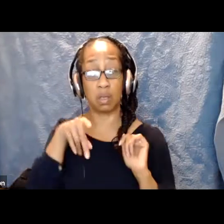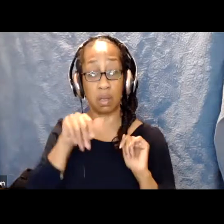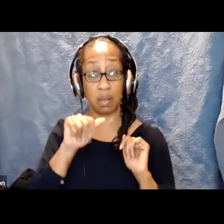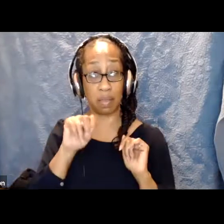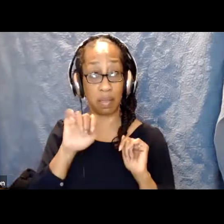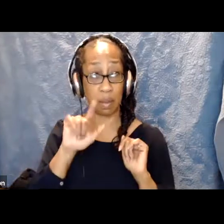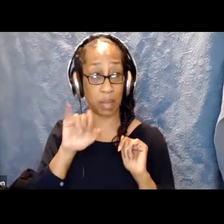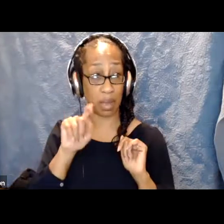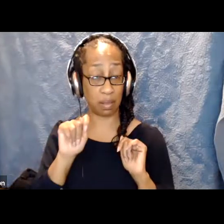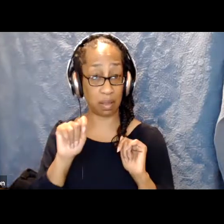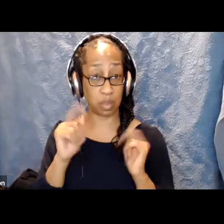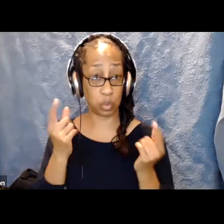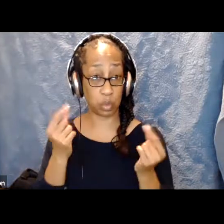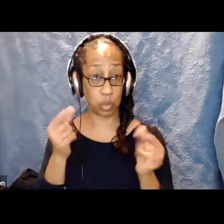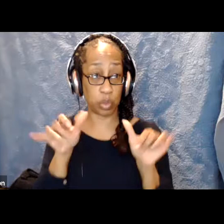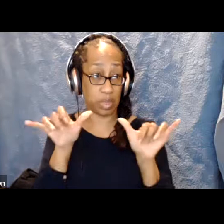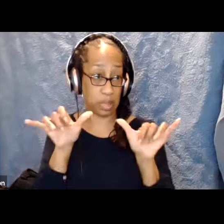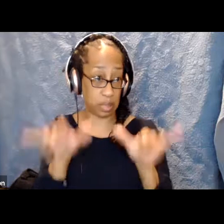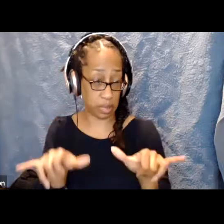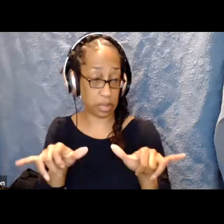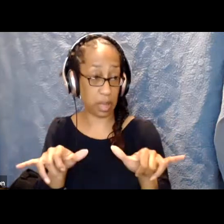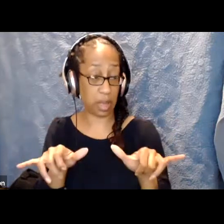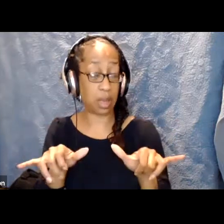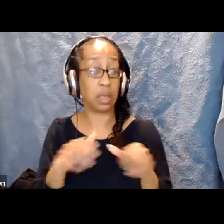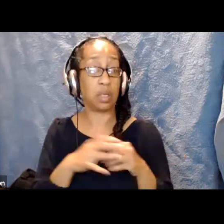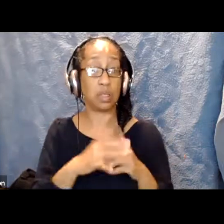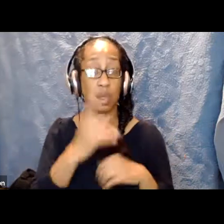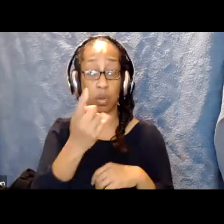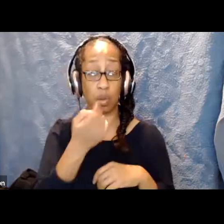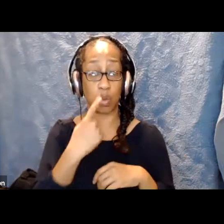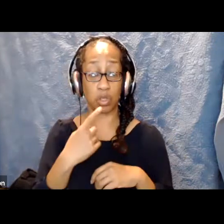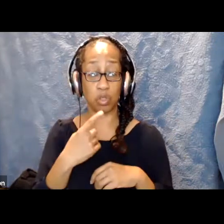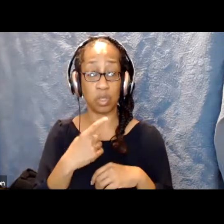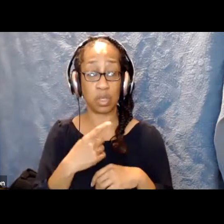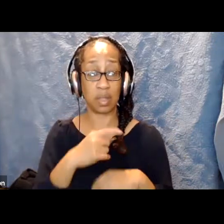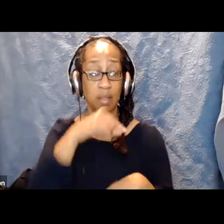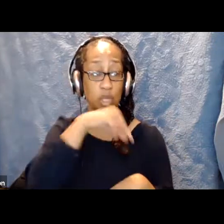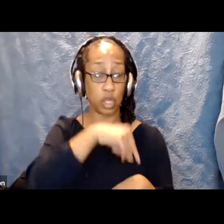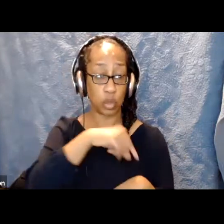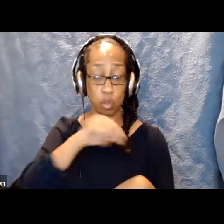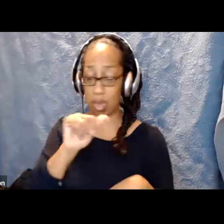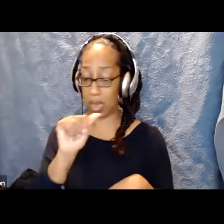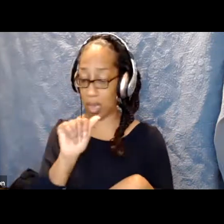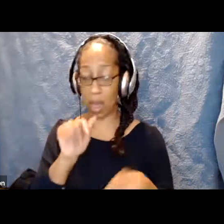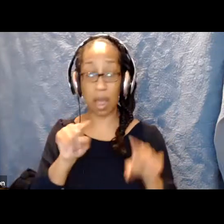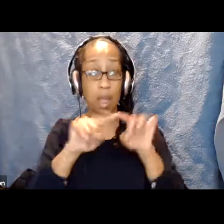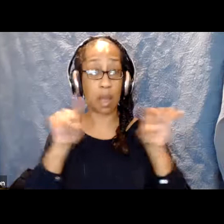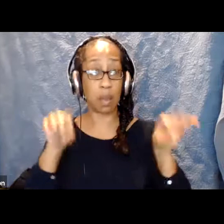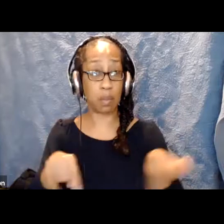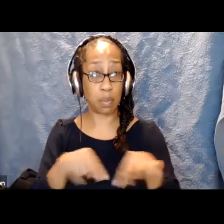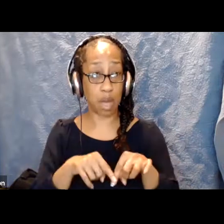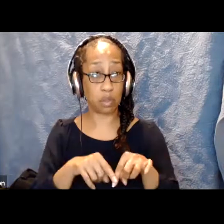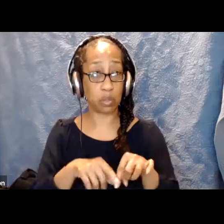stay after and we will be answering these questions in the Q&A box. So we will be typing the